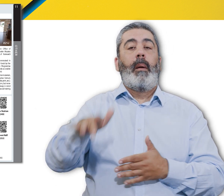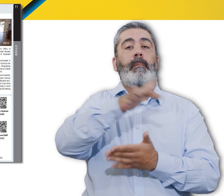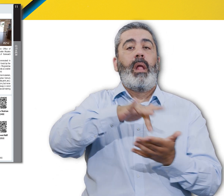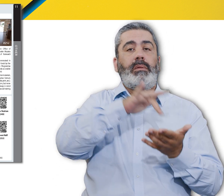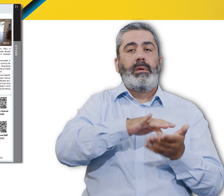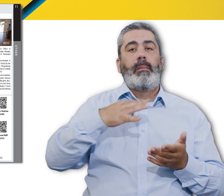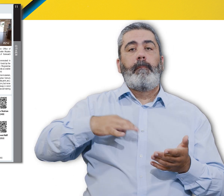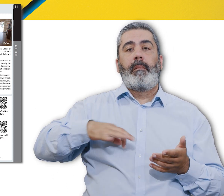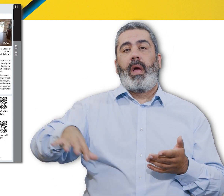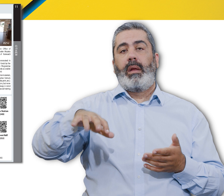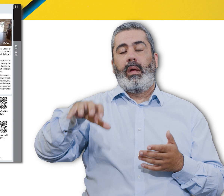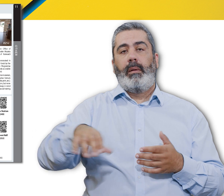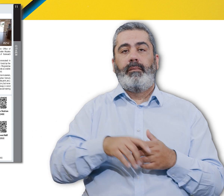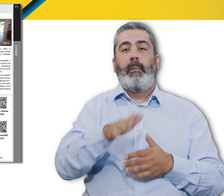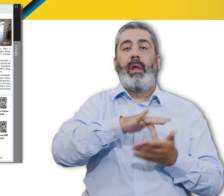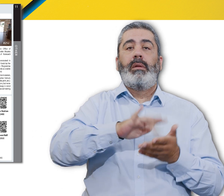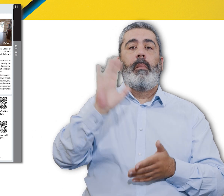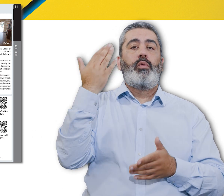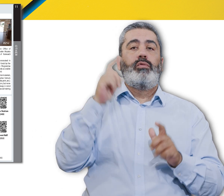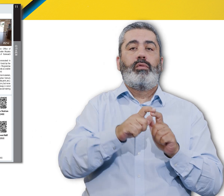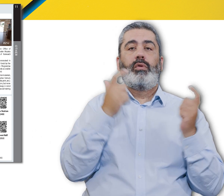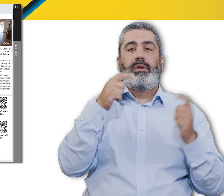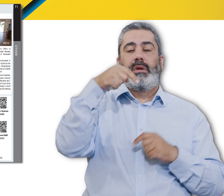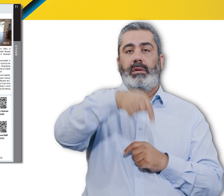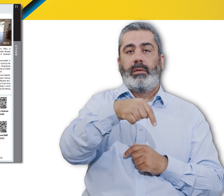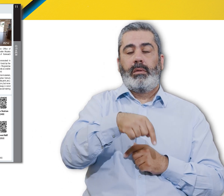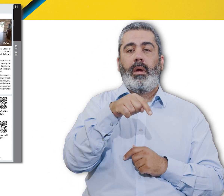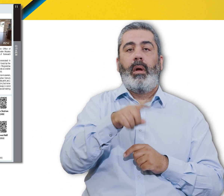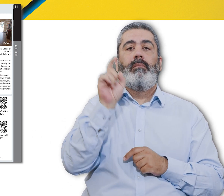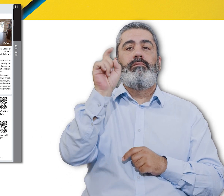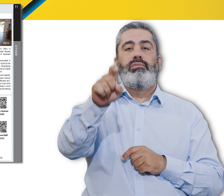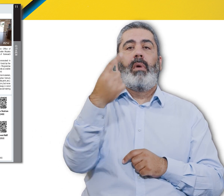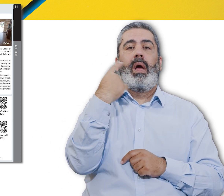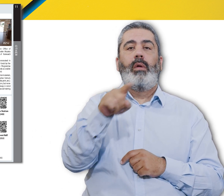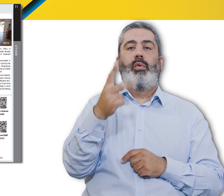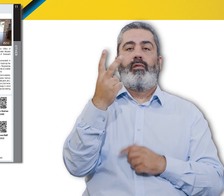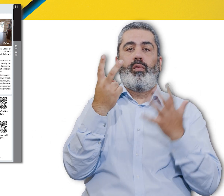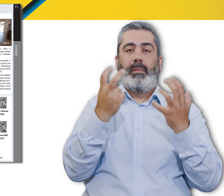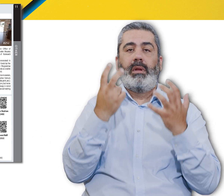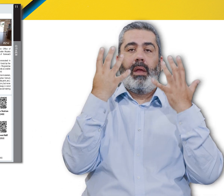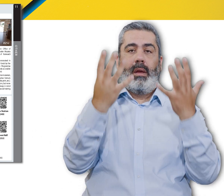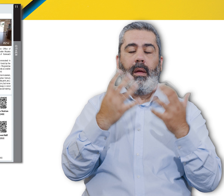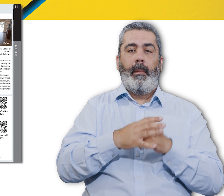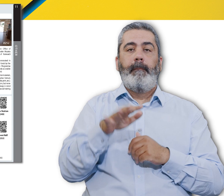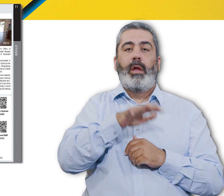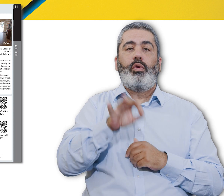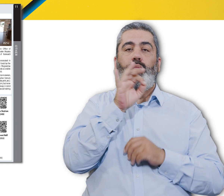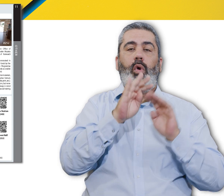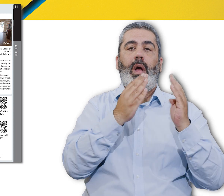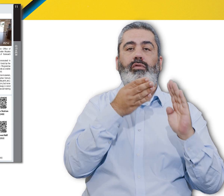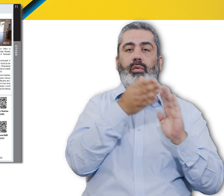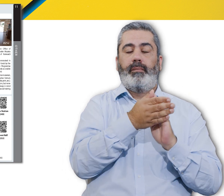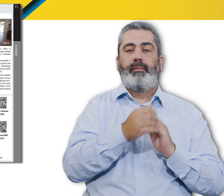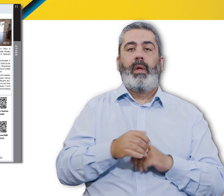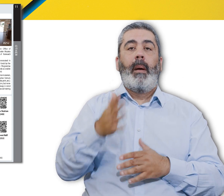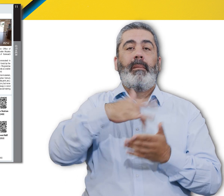Square, Sheshi Shkolles number 179, area, Castle. The square on right